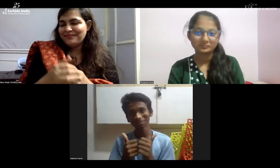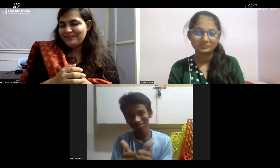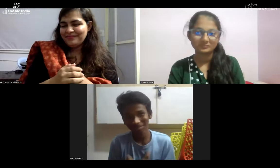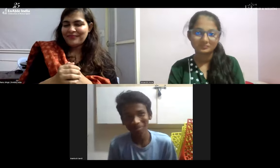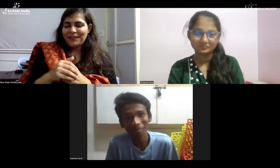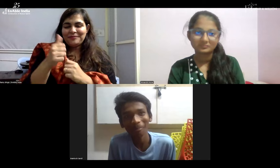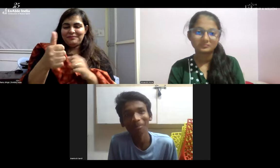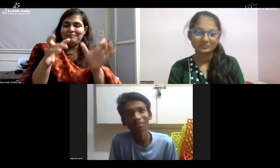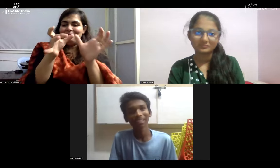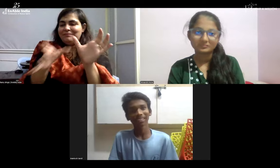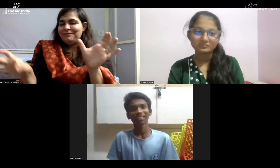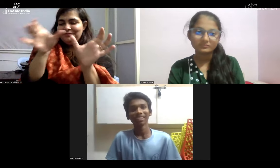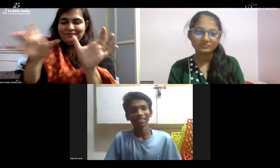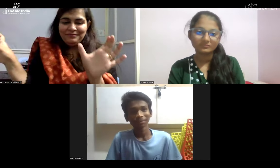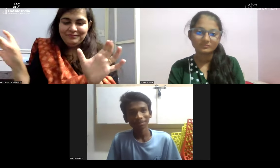Okay.